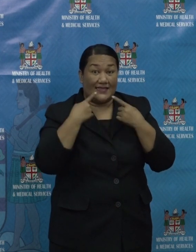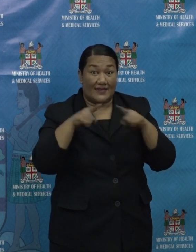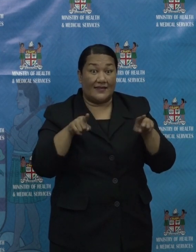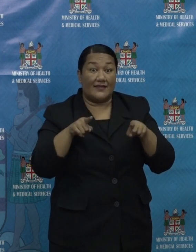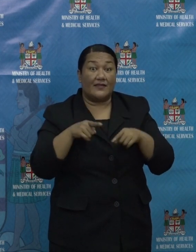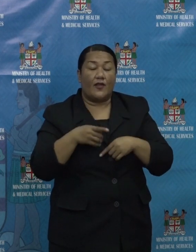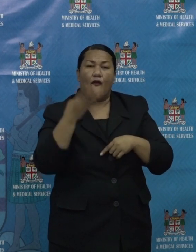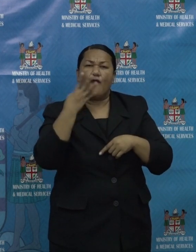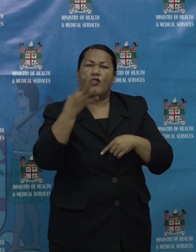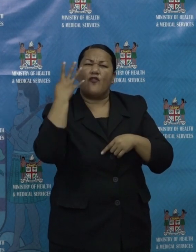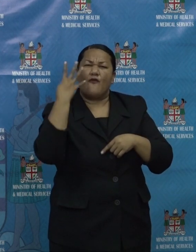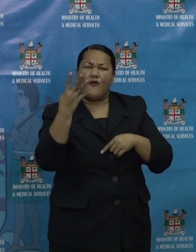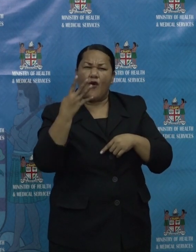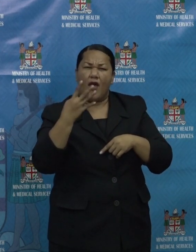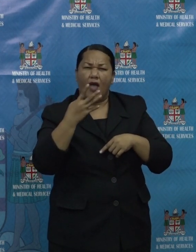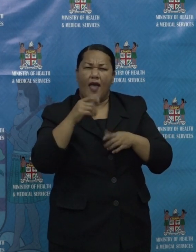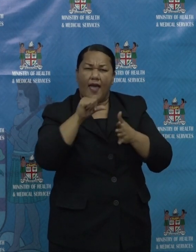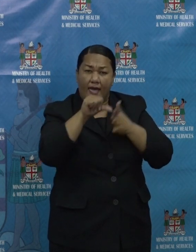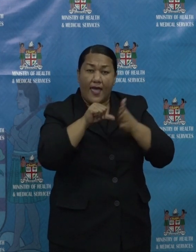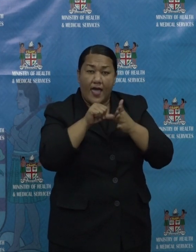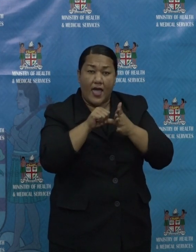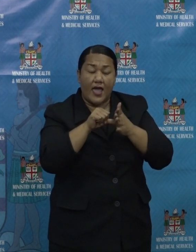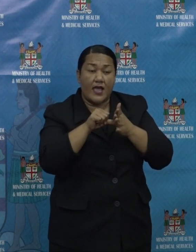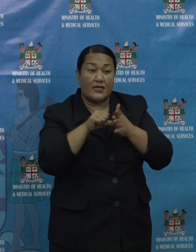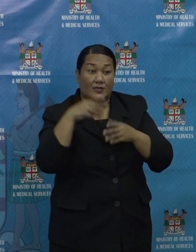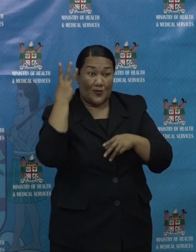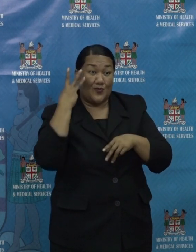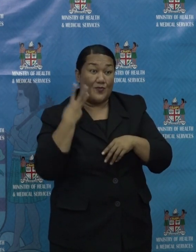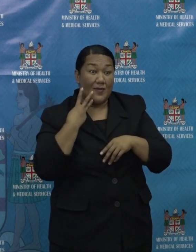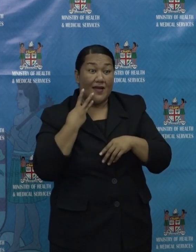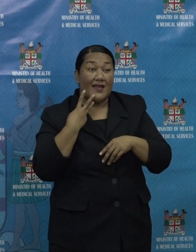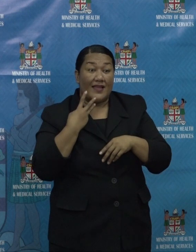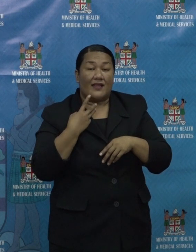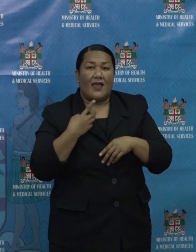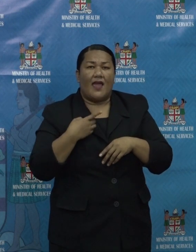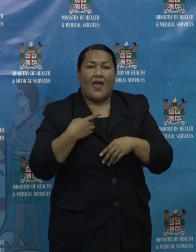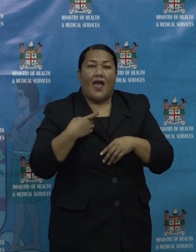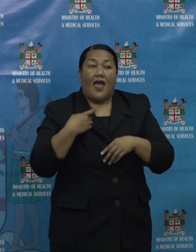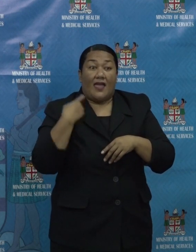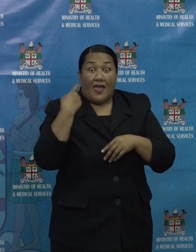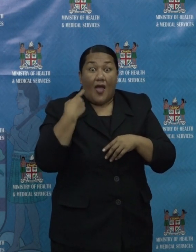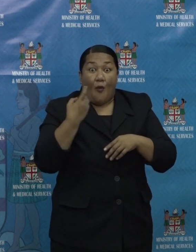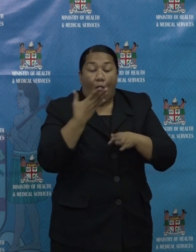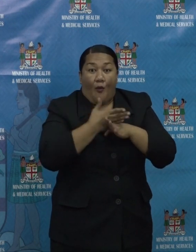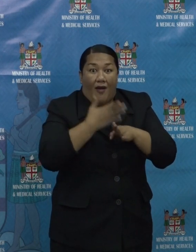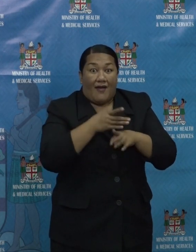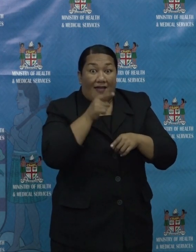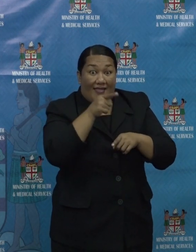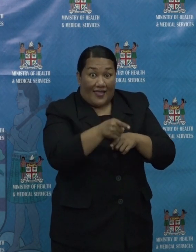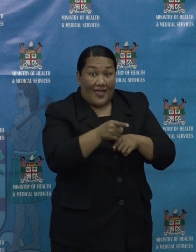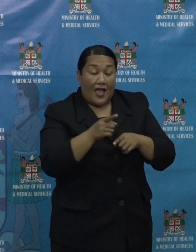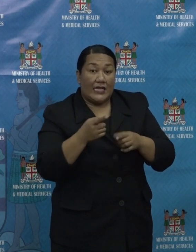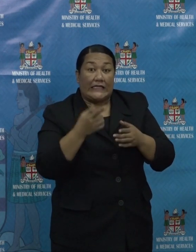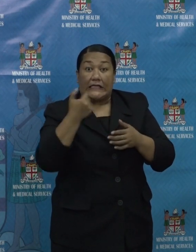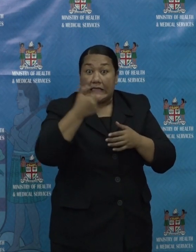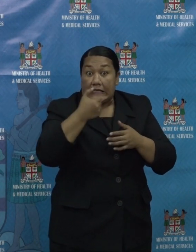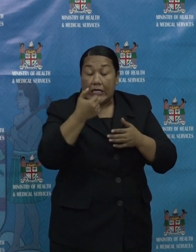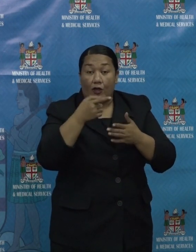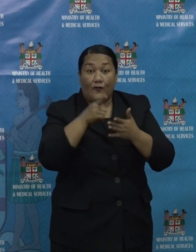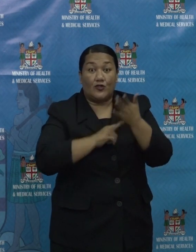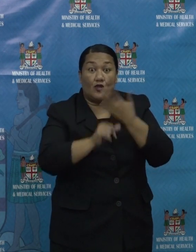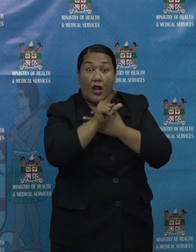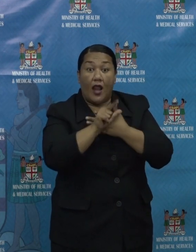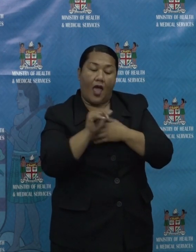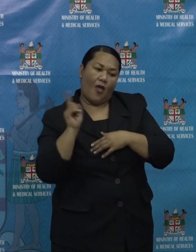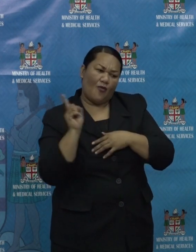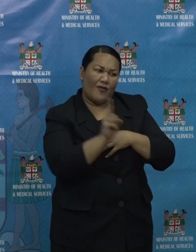is a 44-year-old pregnant healthcare worker from Suva. She presented to a medical facility on the 16th of July with shortness of breath and